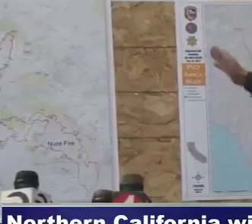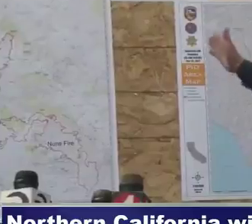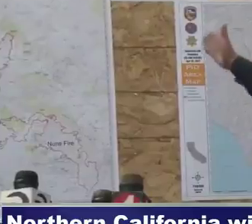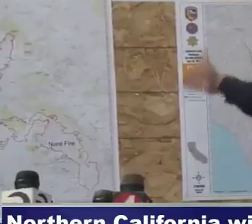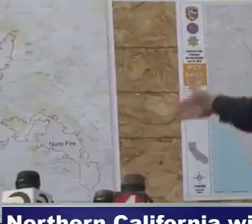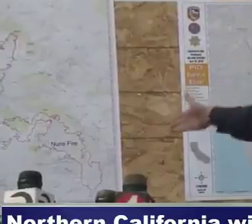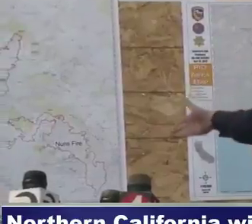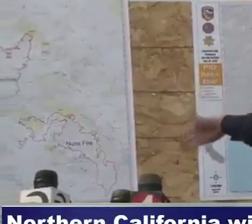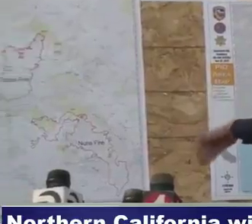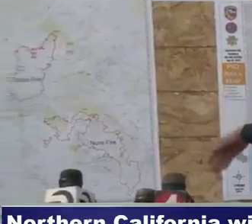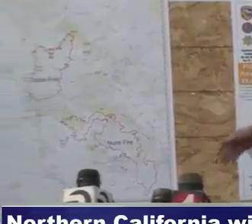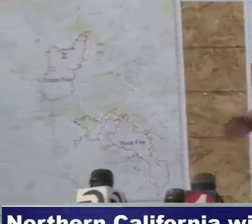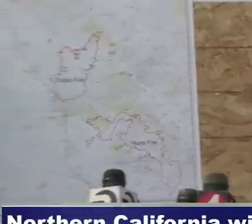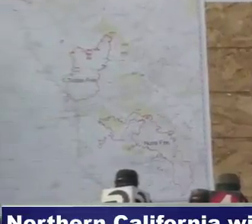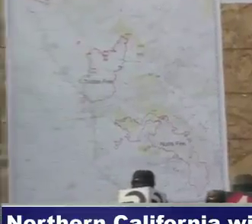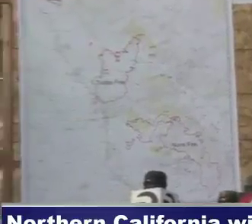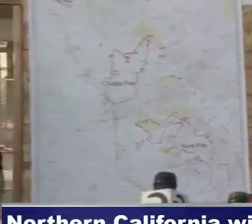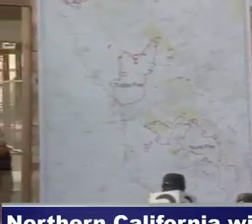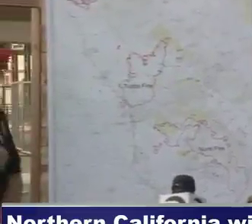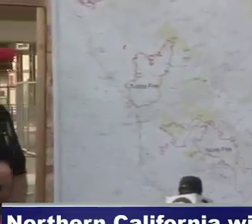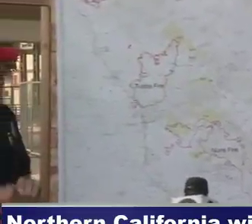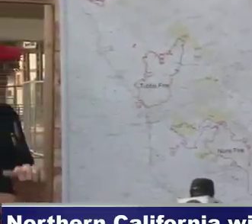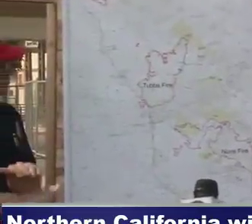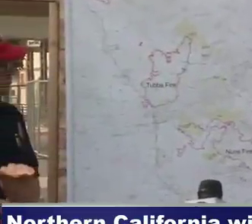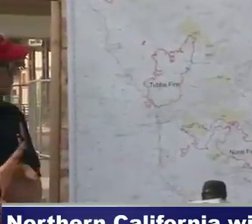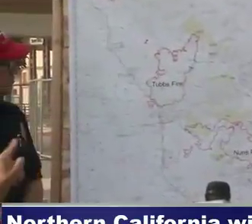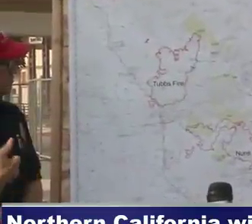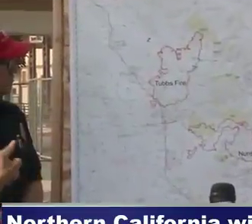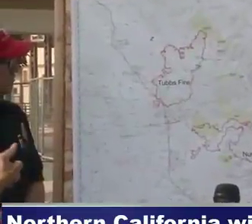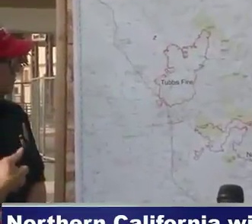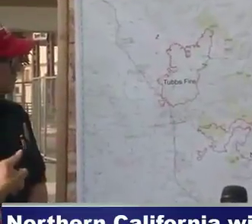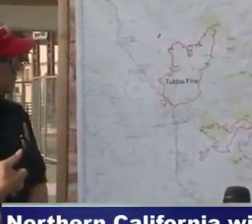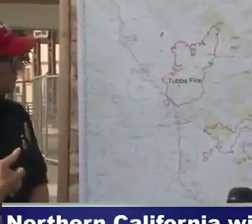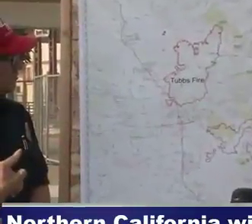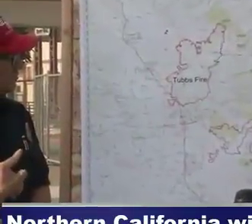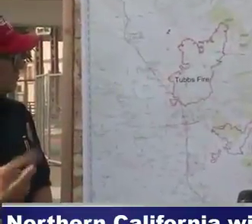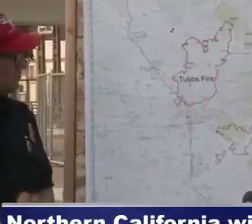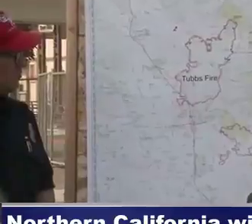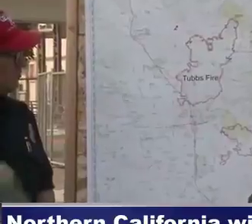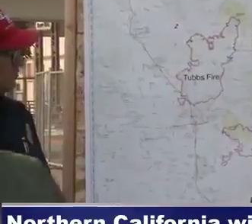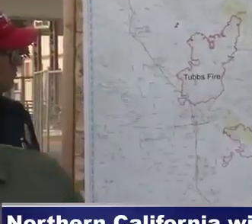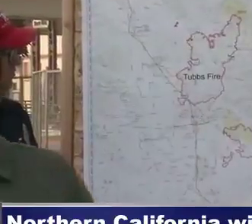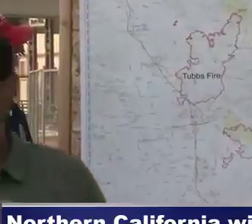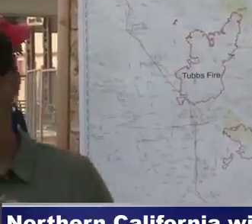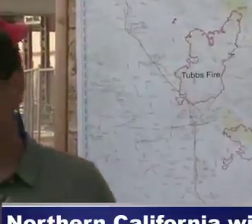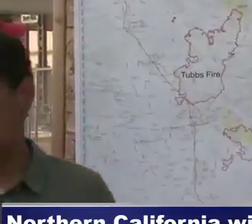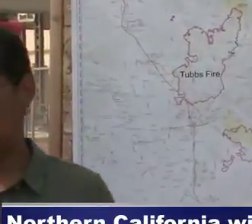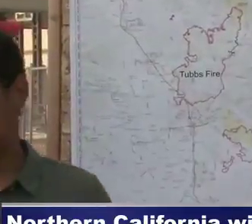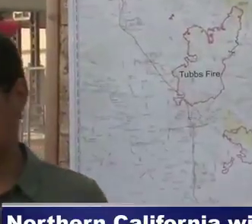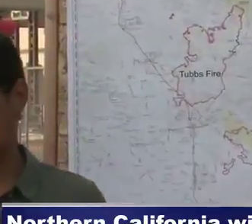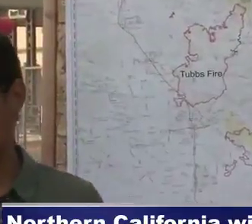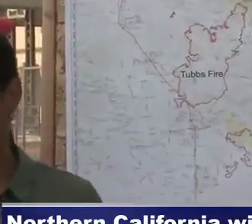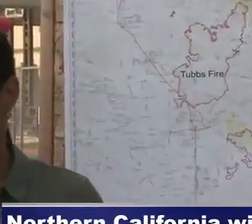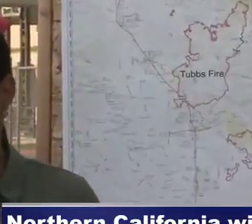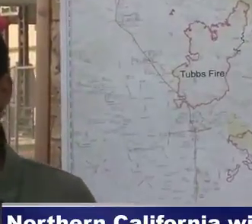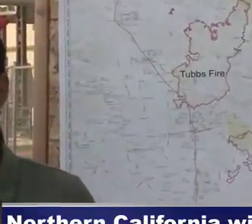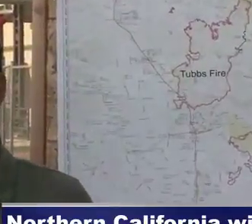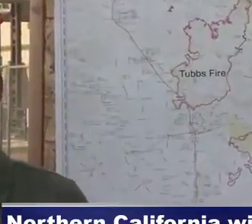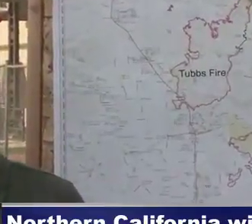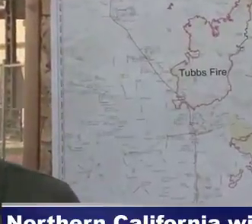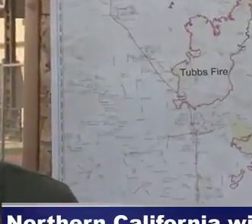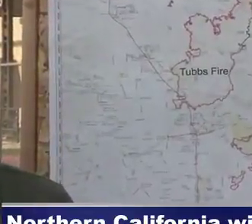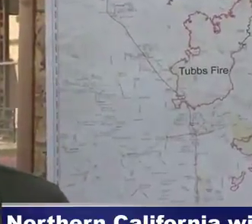As we work our way down on the right-hand side, meaning down there on the southeast side of the fire there. Again, our comfort